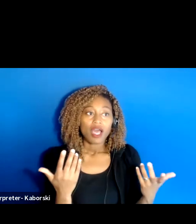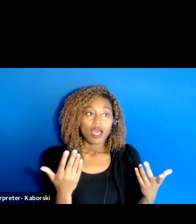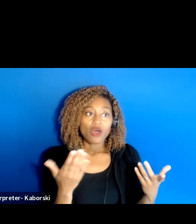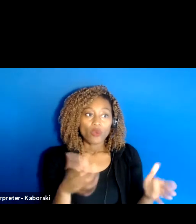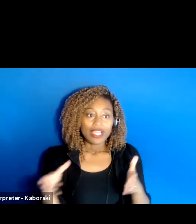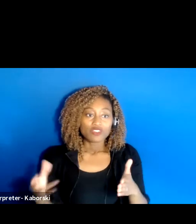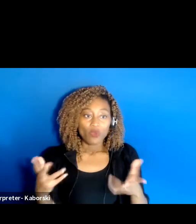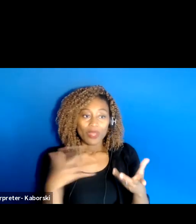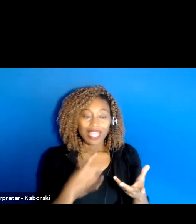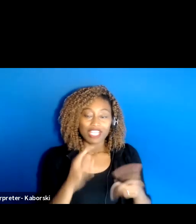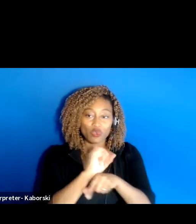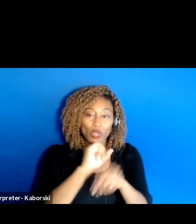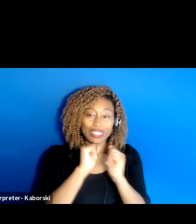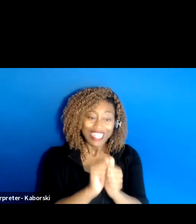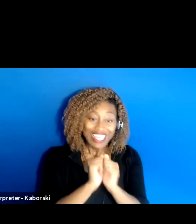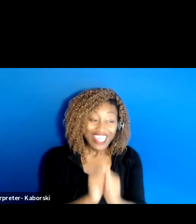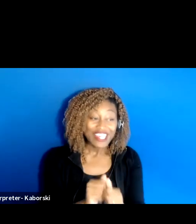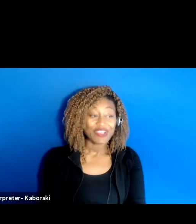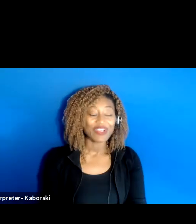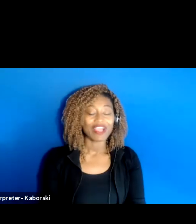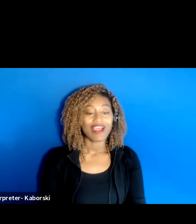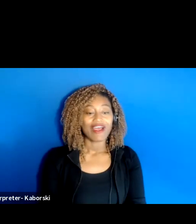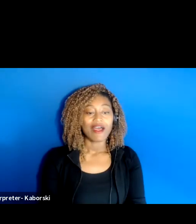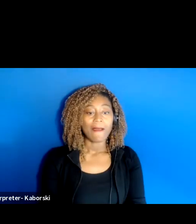to work together, and that we're